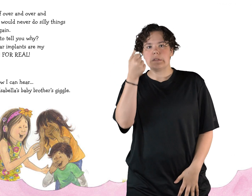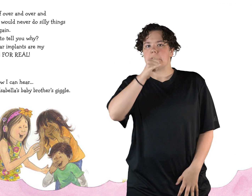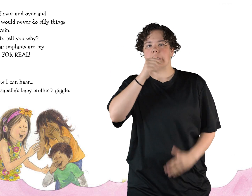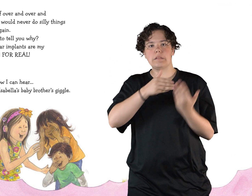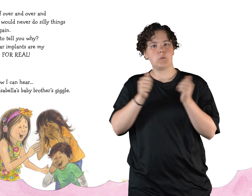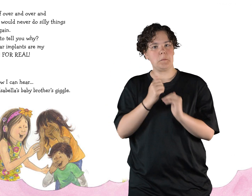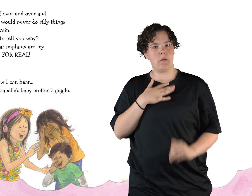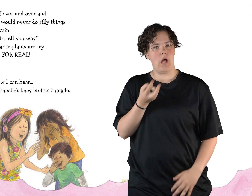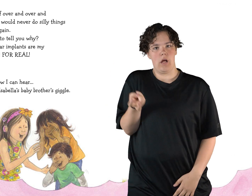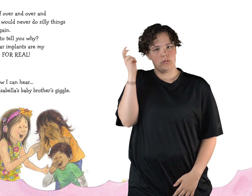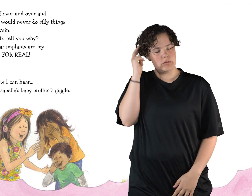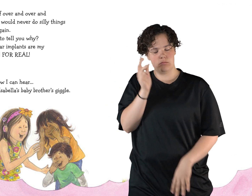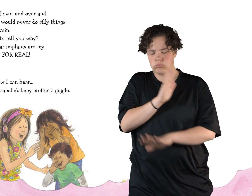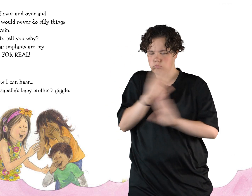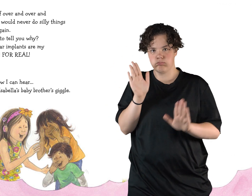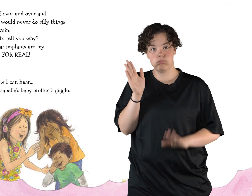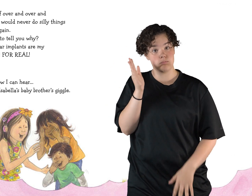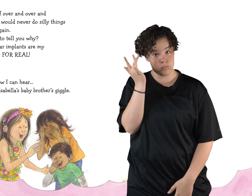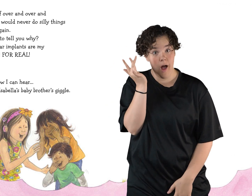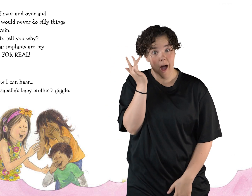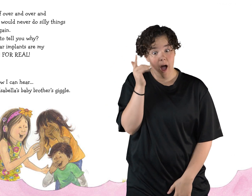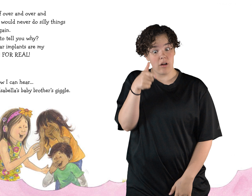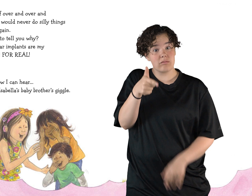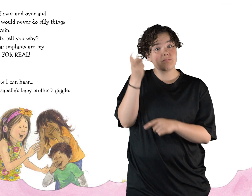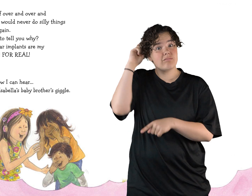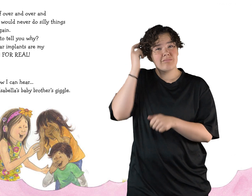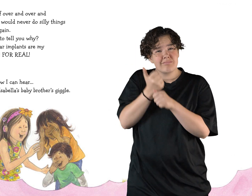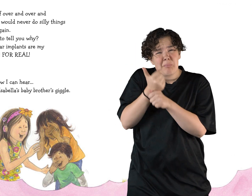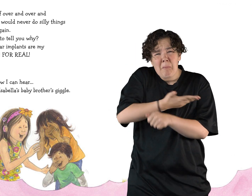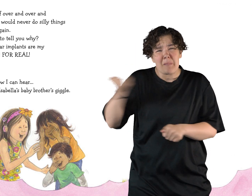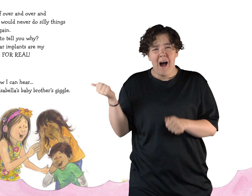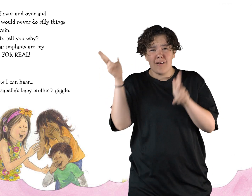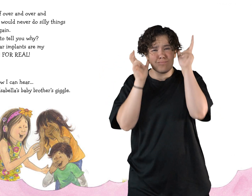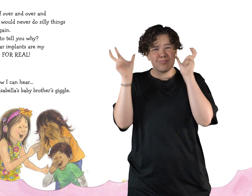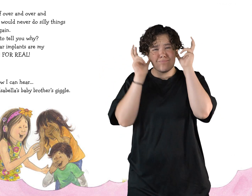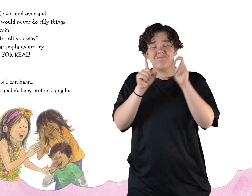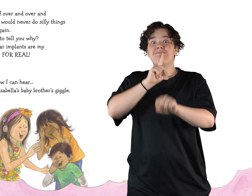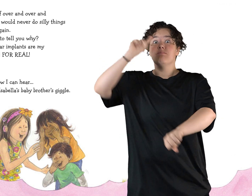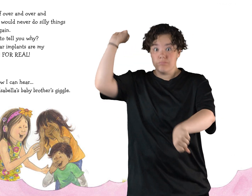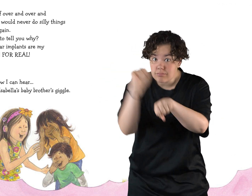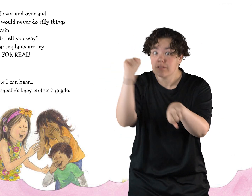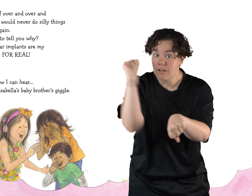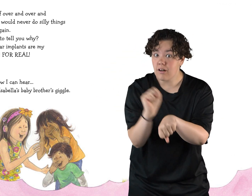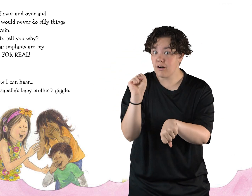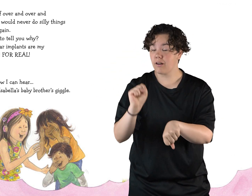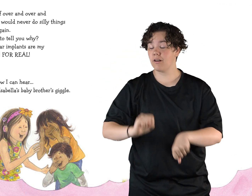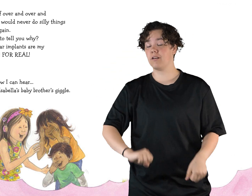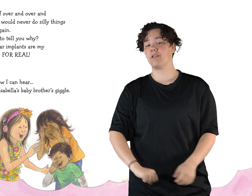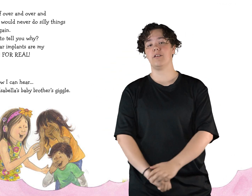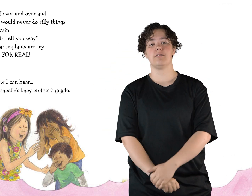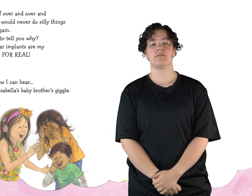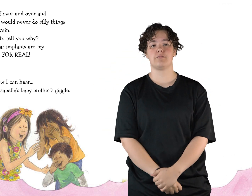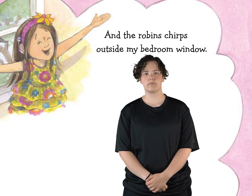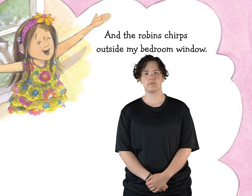with my implants again. Do you want me to tell you why? Because my cochlear implants are my very best ears ever,